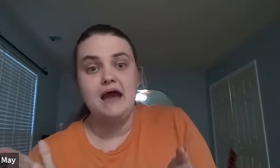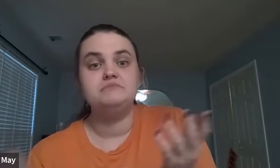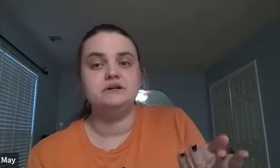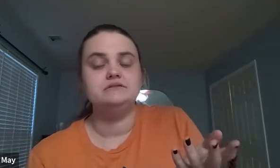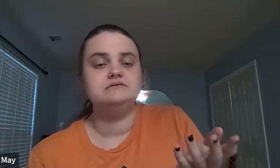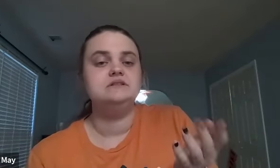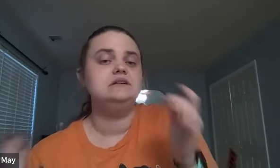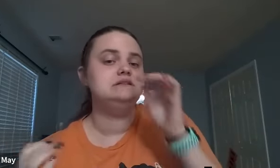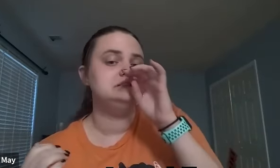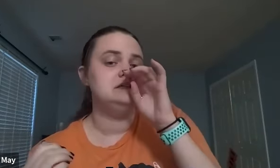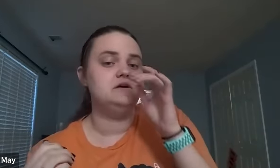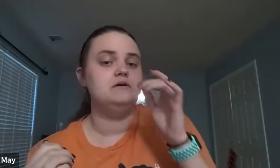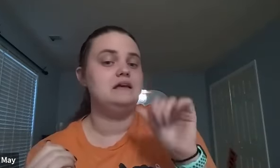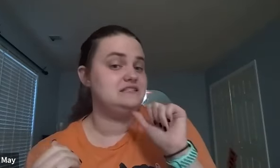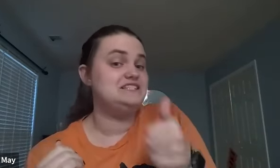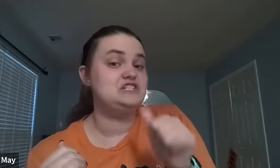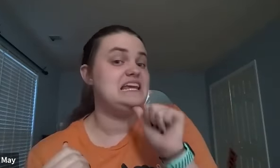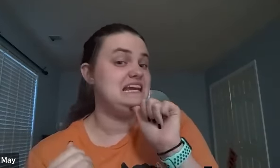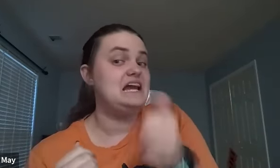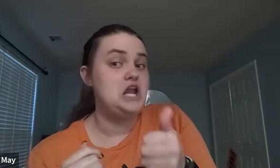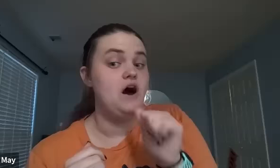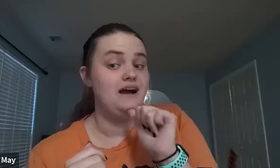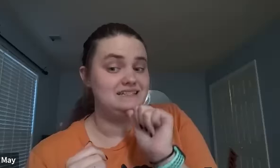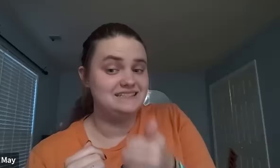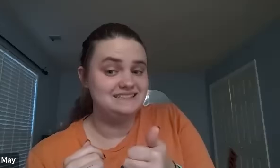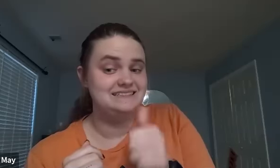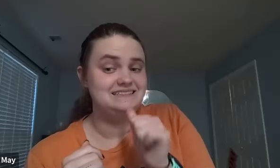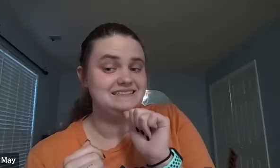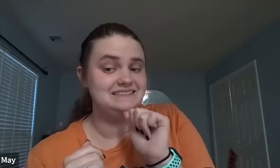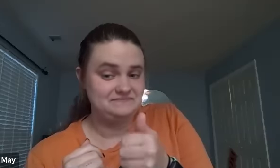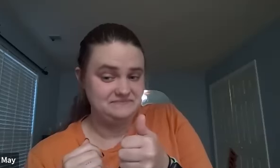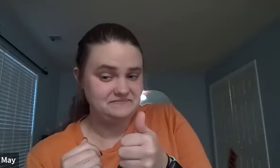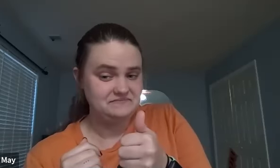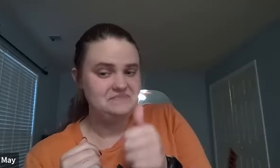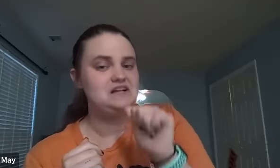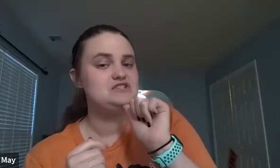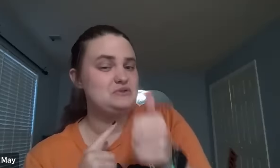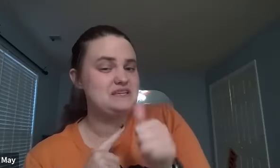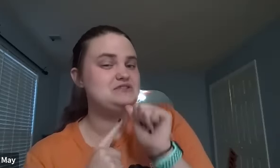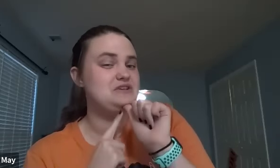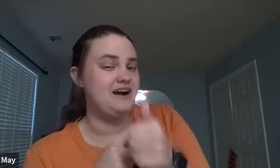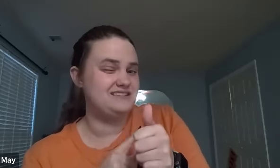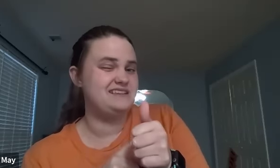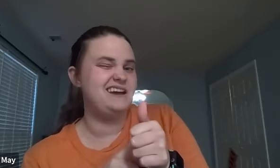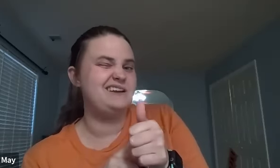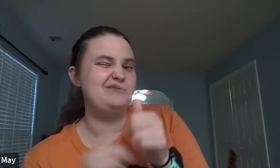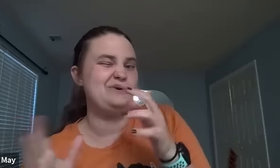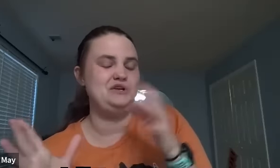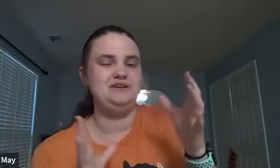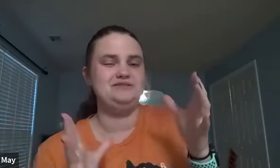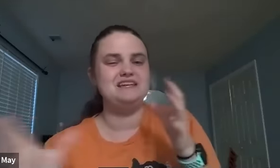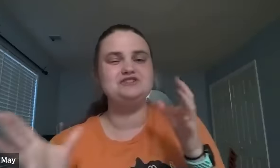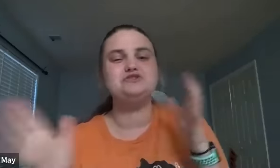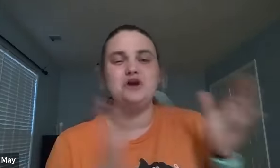bad, but still is just any kind of not. So these are not. So that's kind of the one you would use. That's your